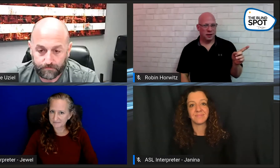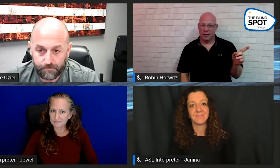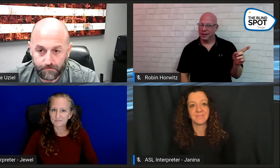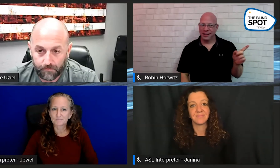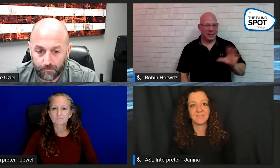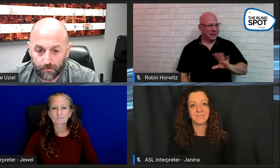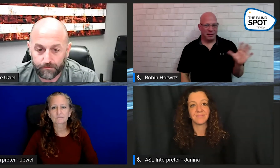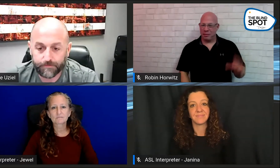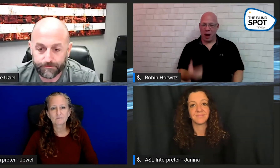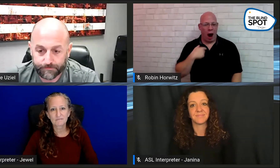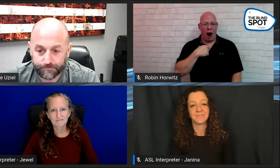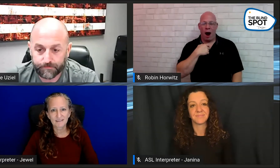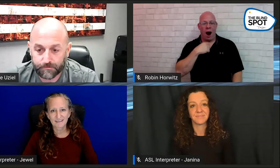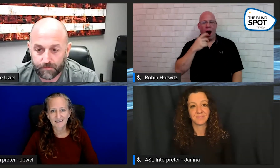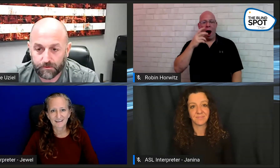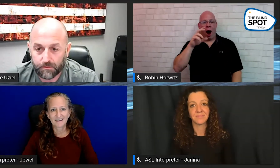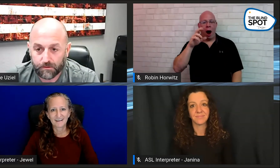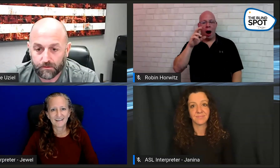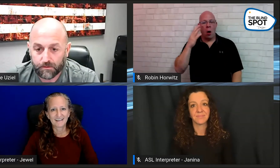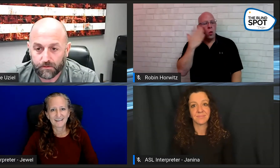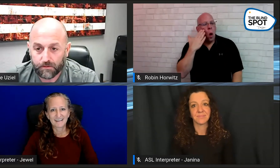economy.